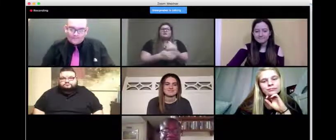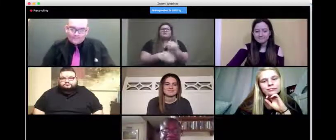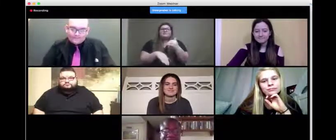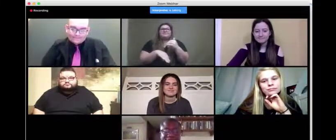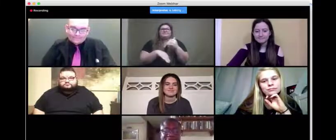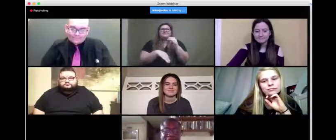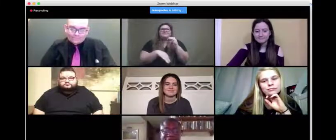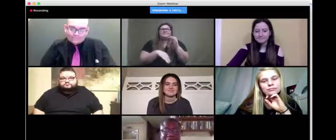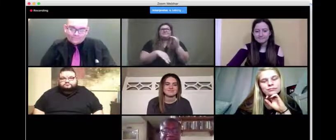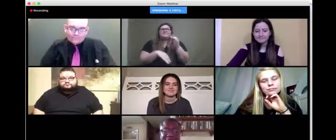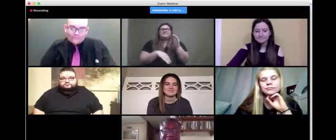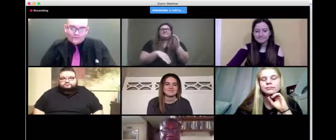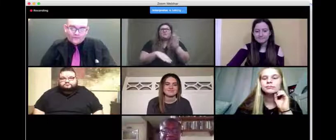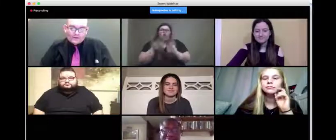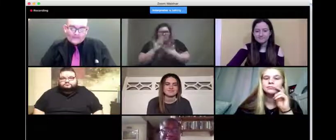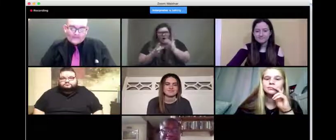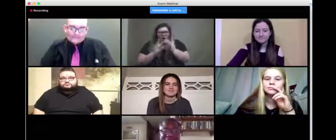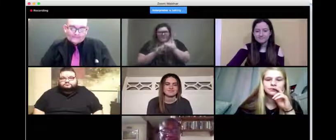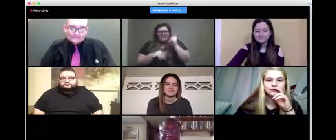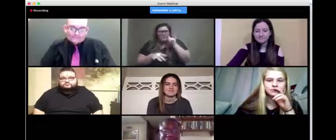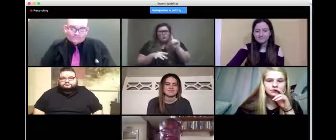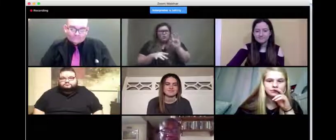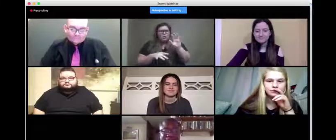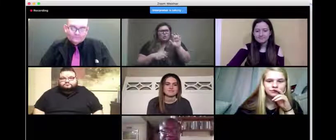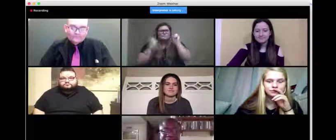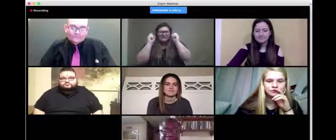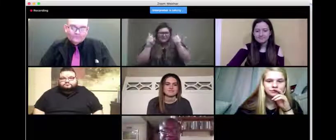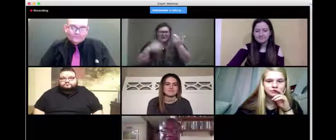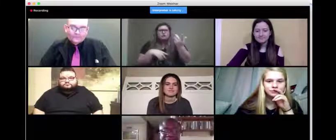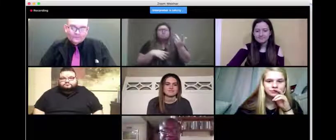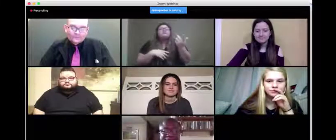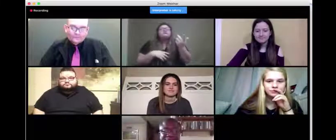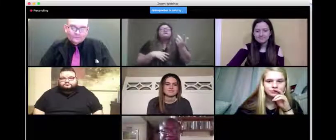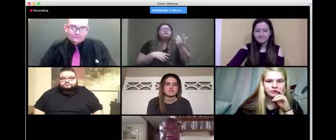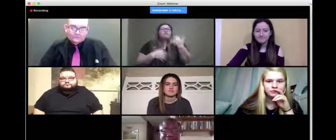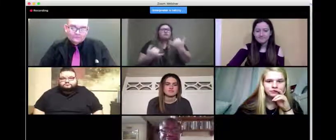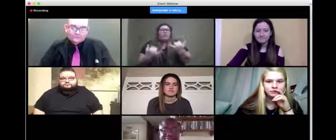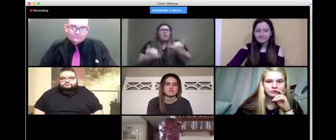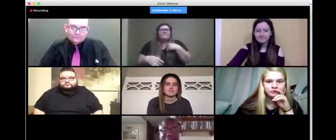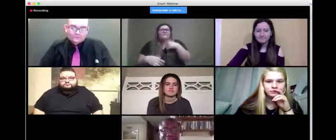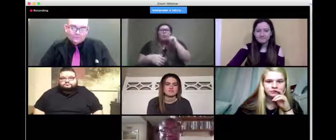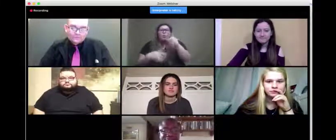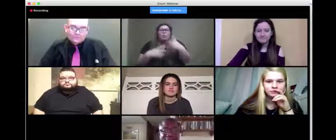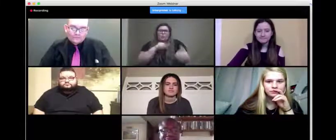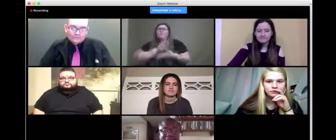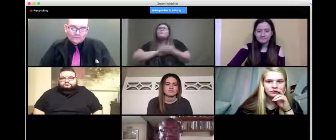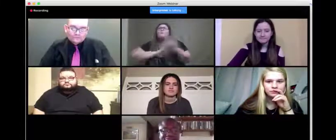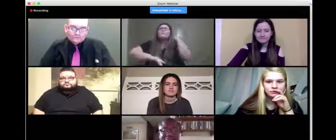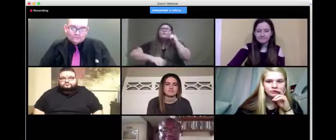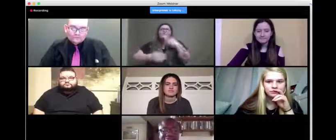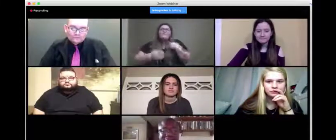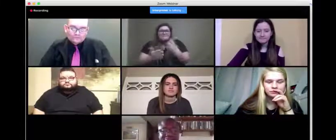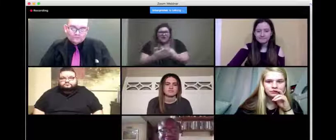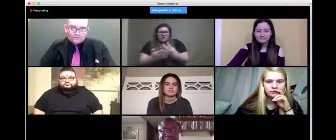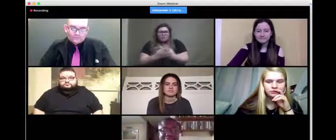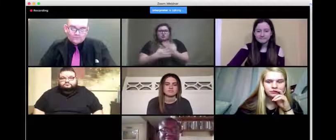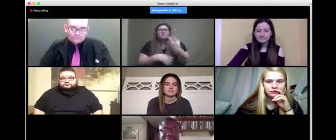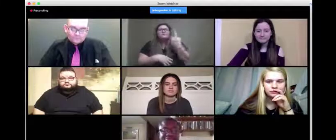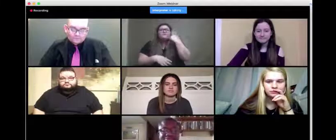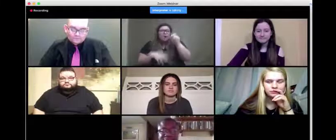Online. With online education, and I've been working on my master's in education, and now I'm on hold because I'm trying